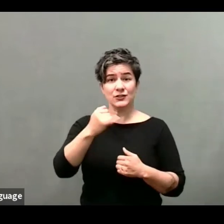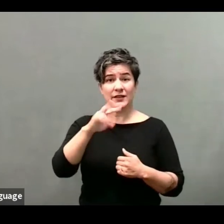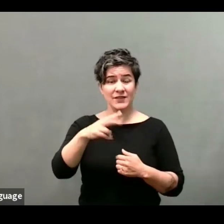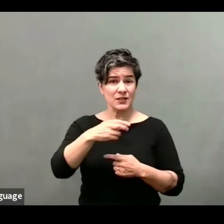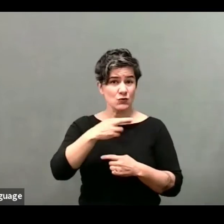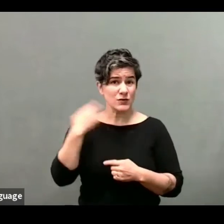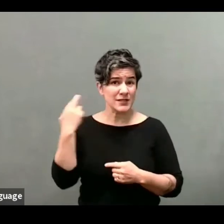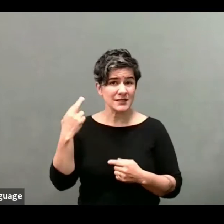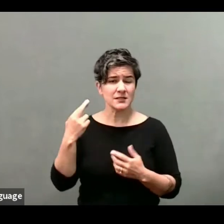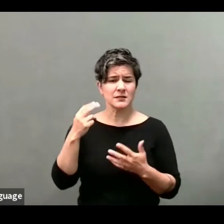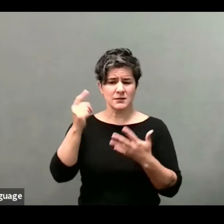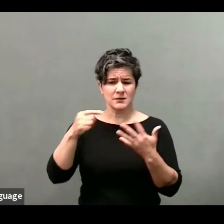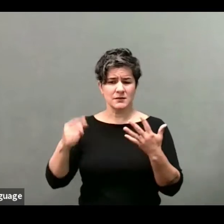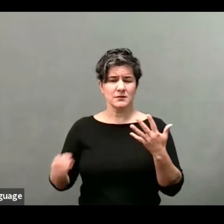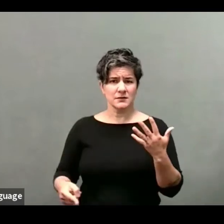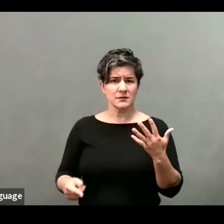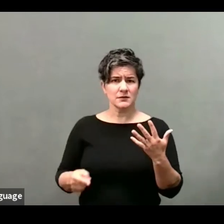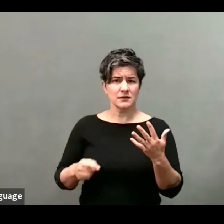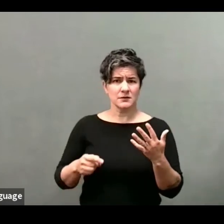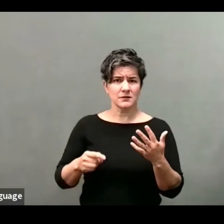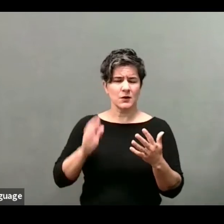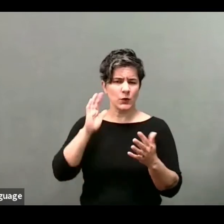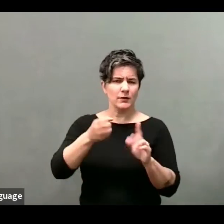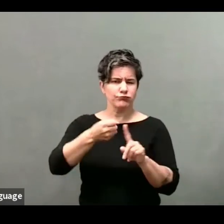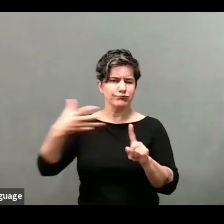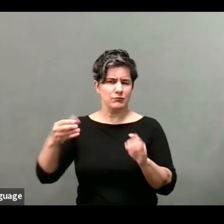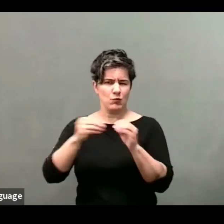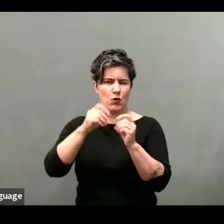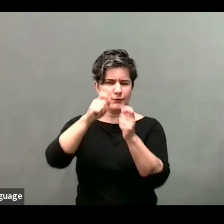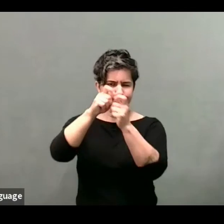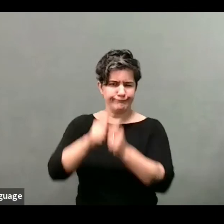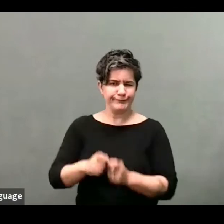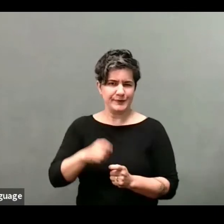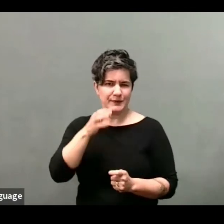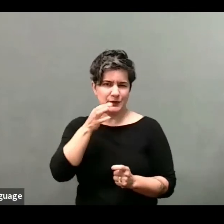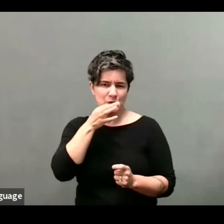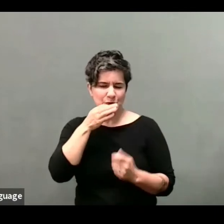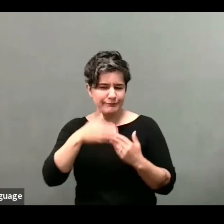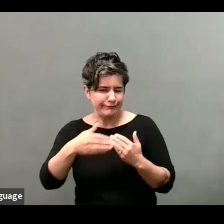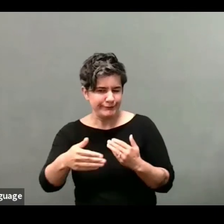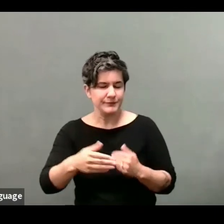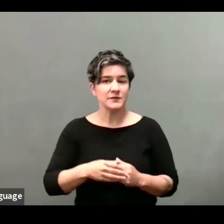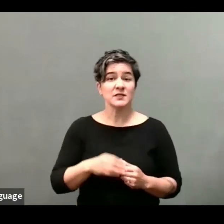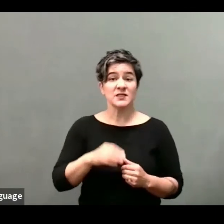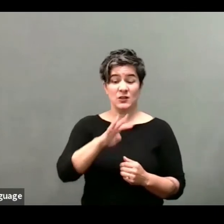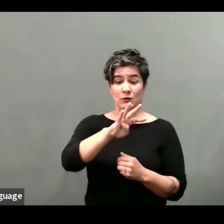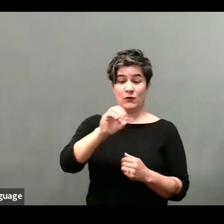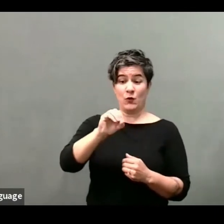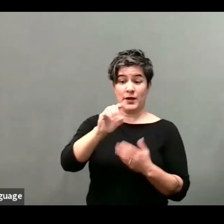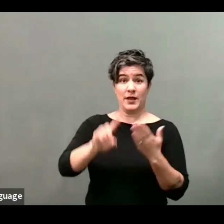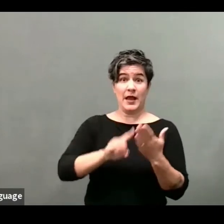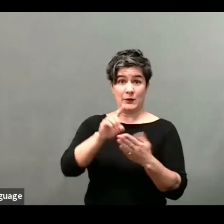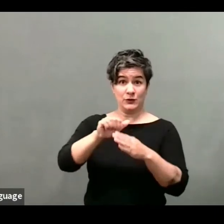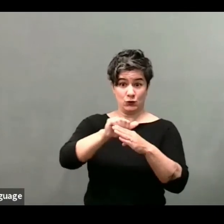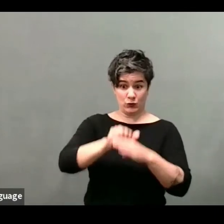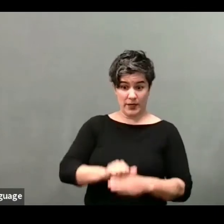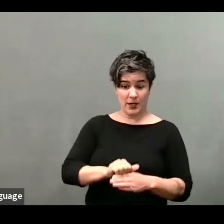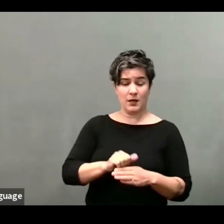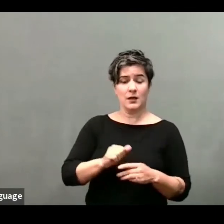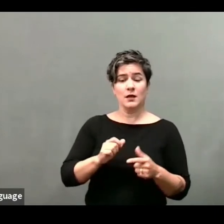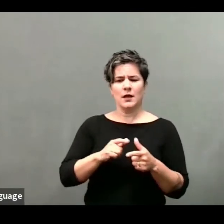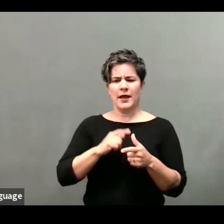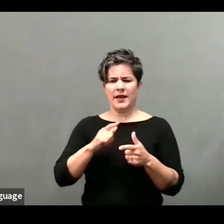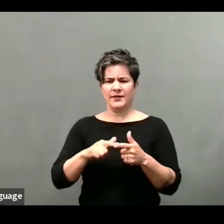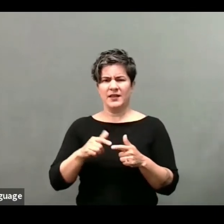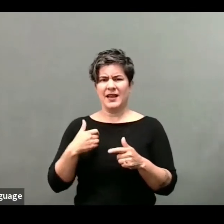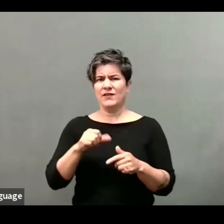and all those different aspects that we'll talk about here. So they go through that 40-hour training, and then there are some